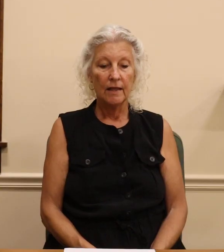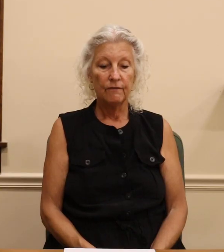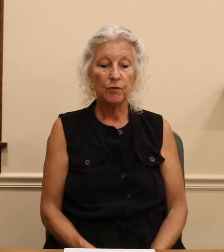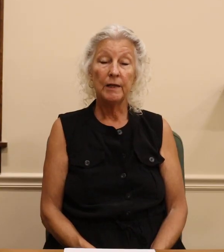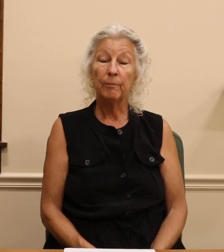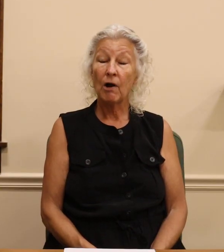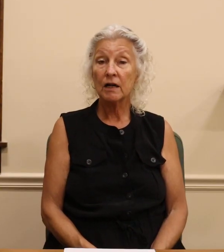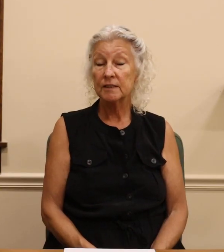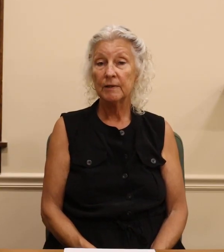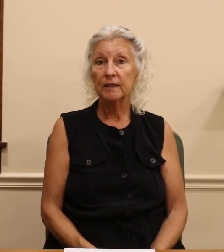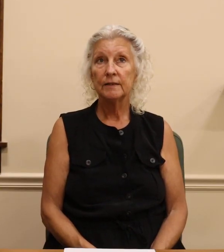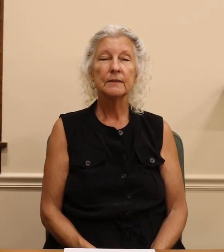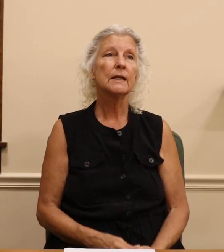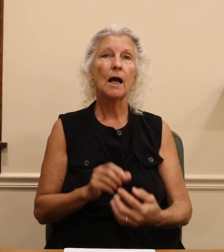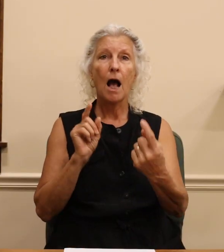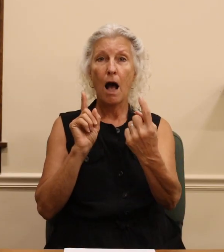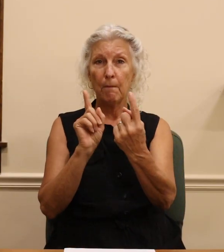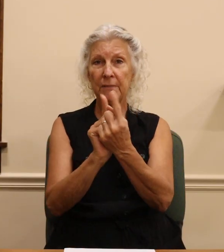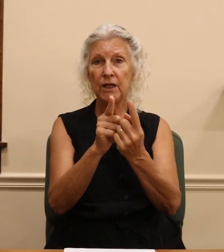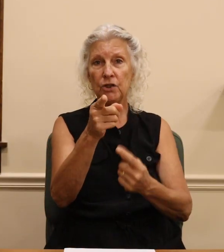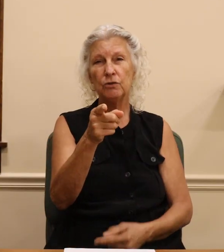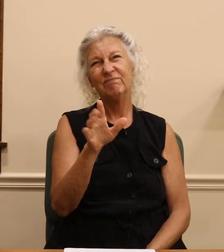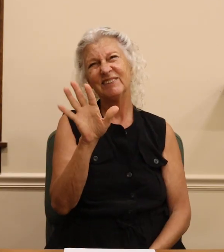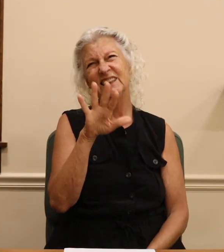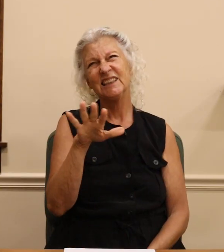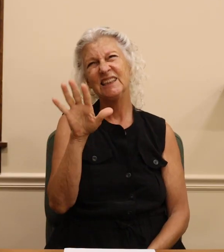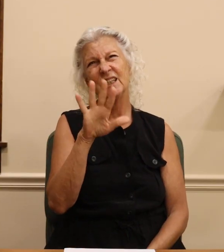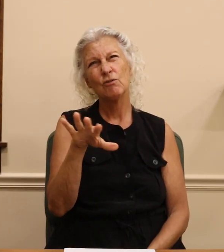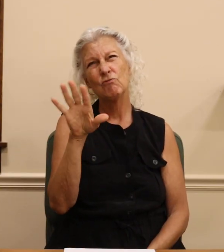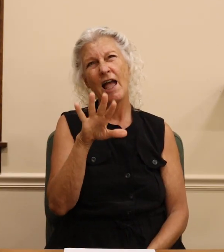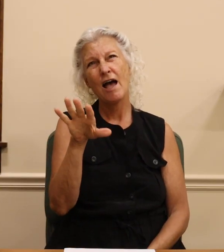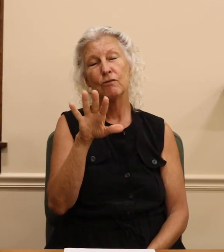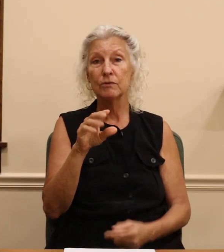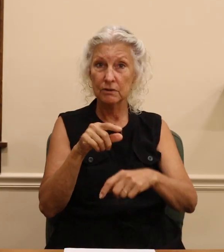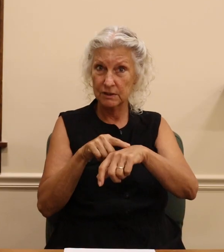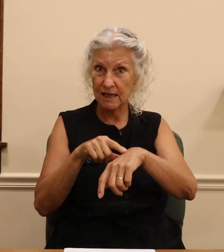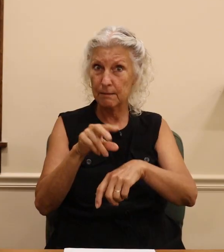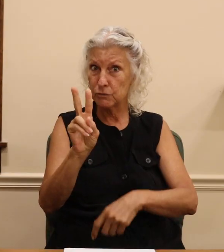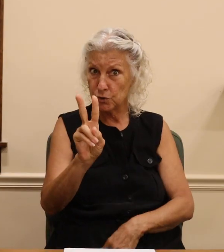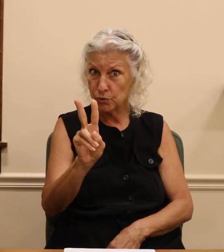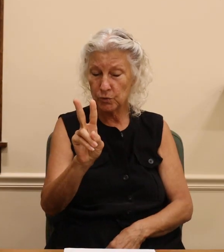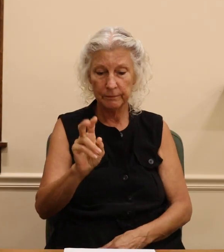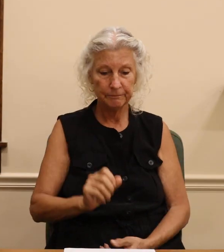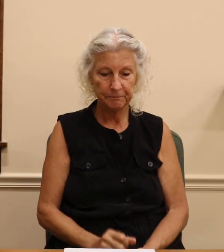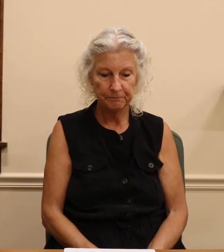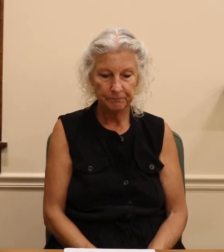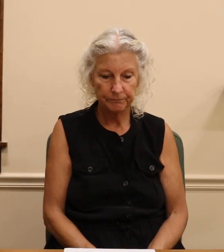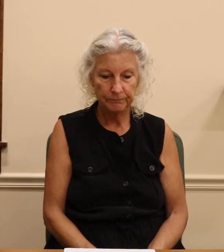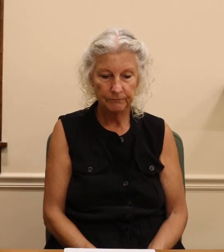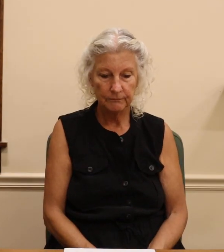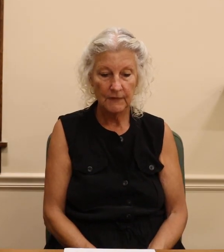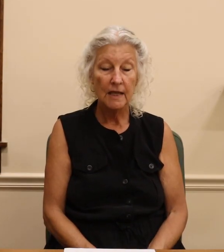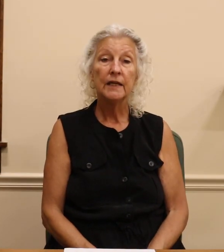If you mean approximately, it's like, I'll meet you at around time 2.